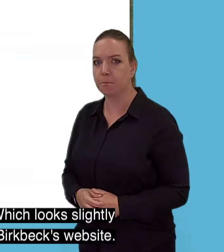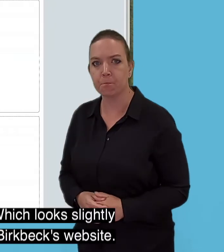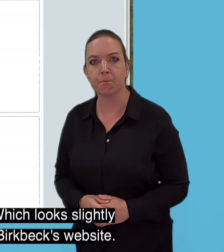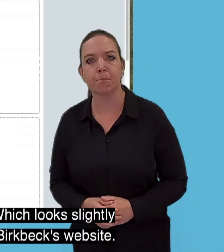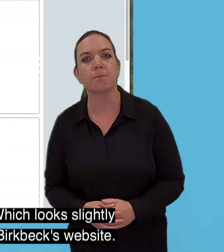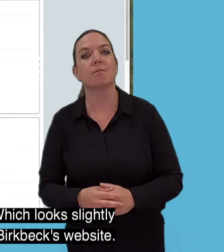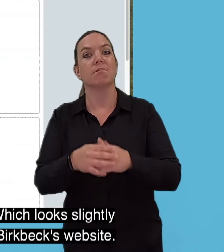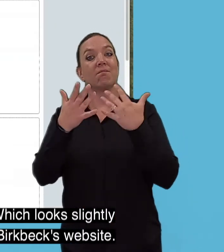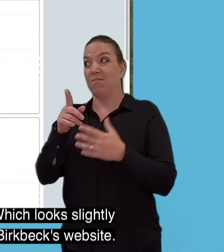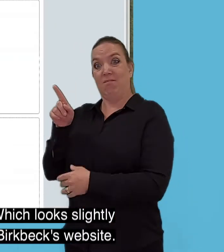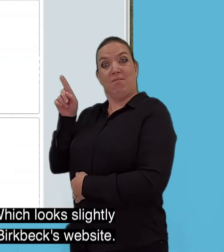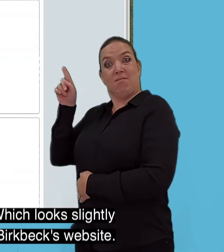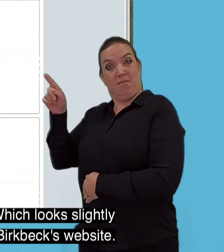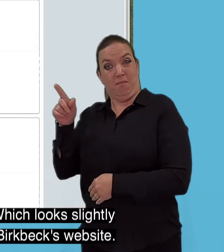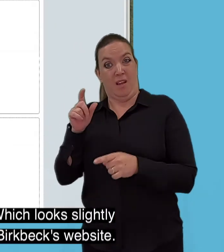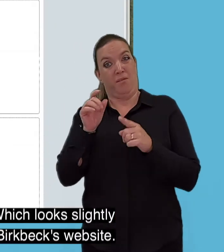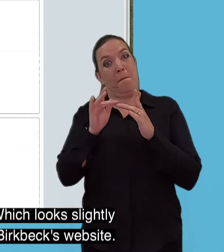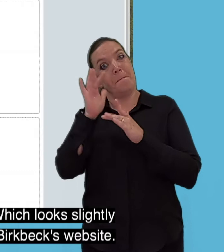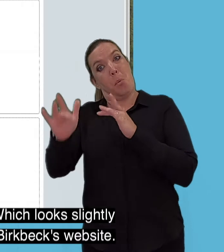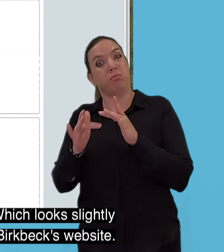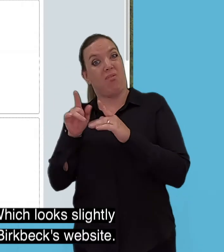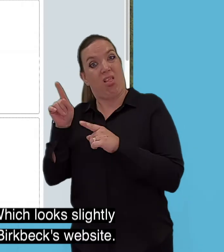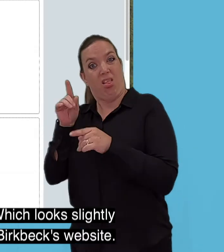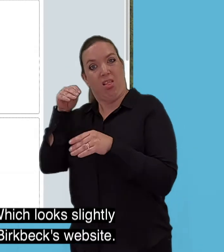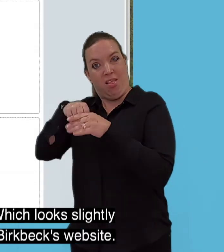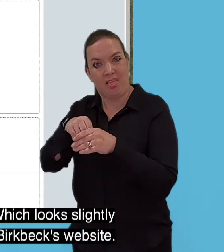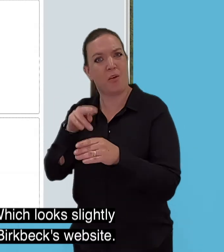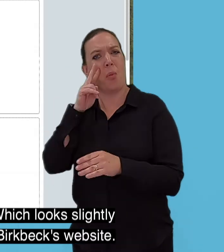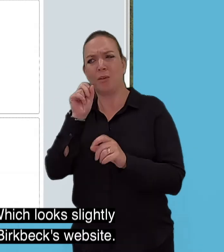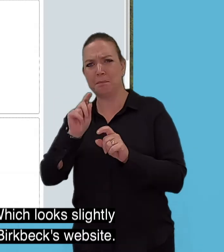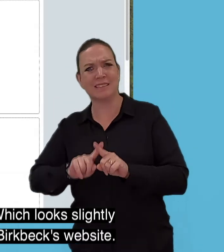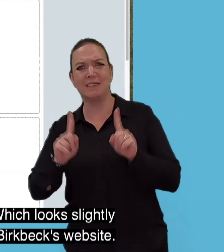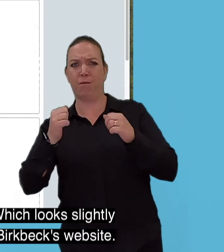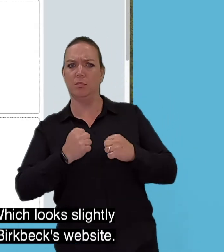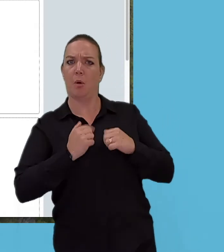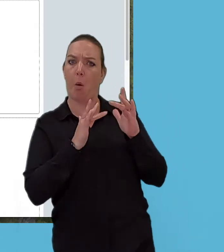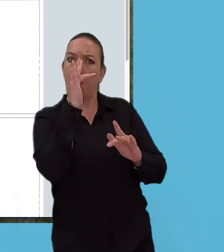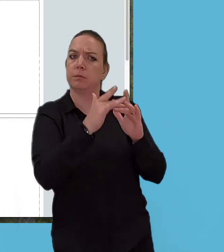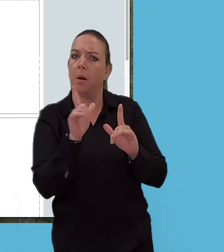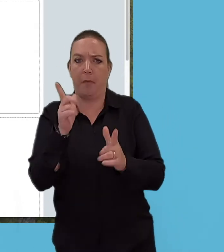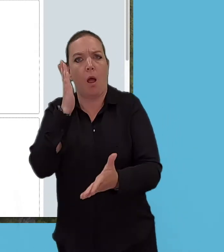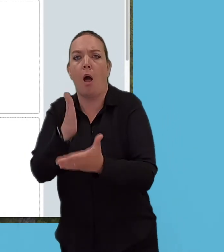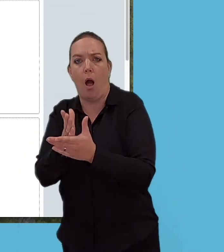So this logs you into our applicant portal, which looks slightly different, but it is definitely still a part of Birkbeck's website.